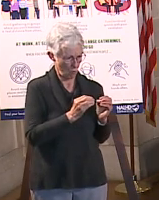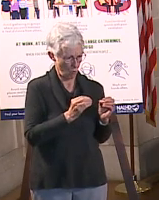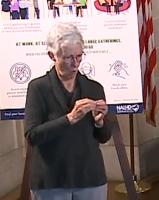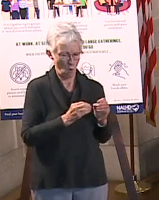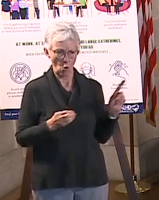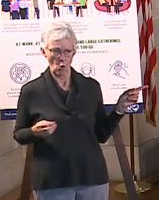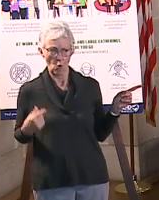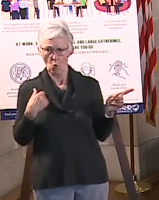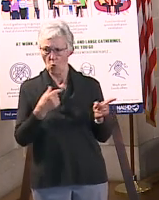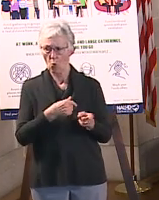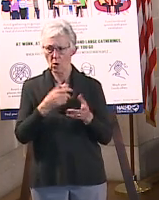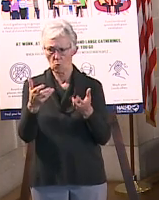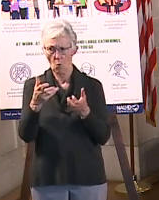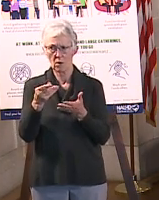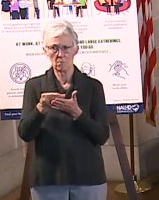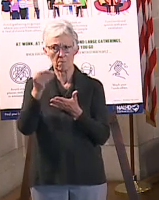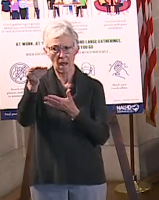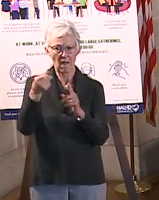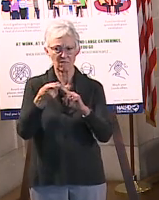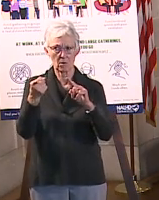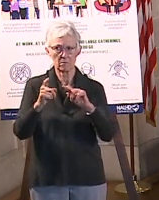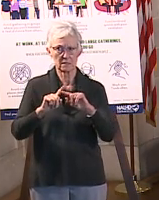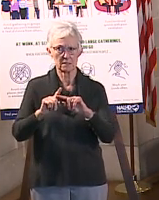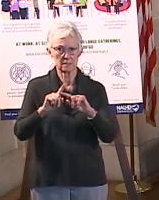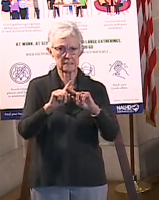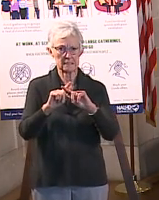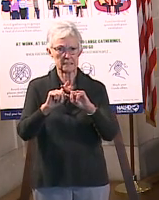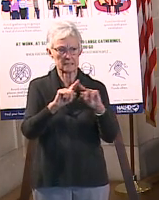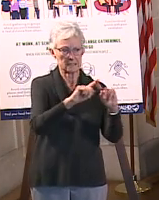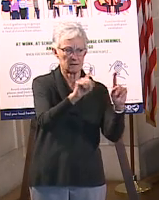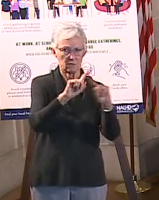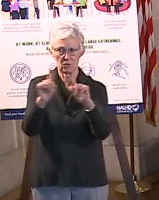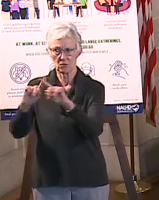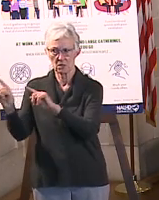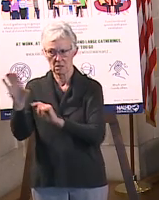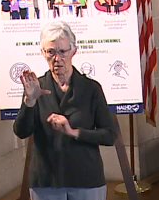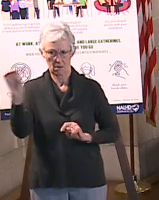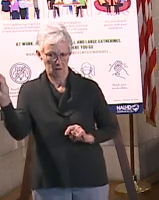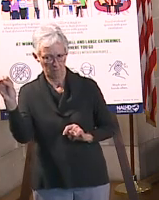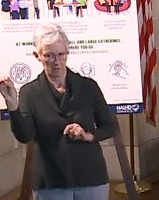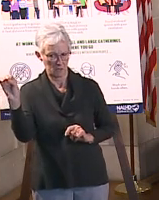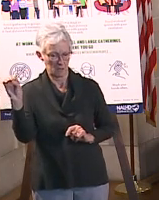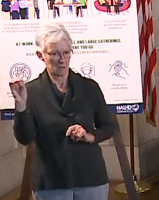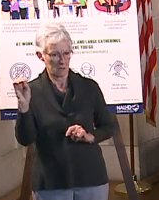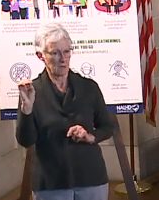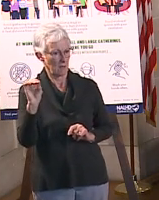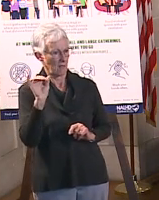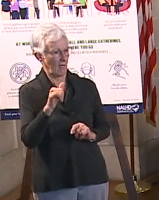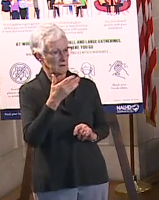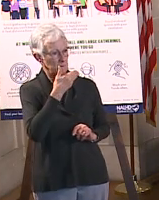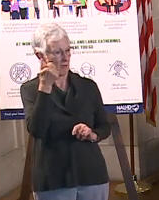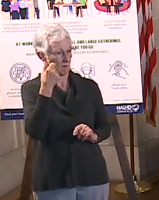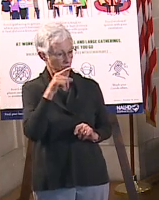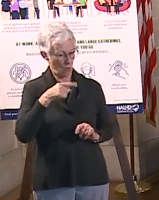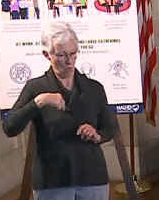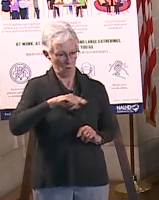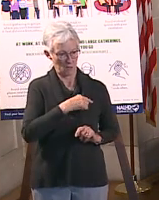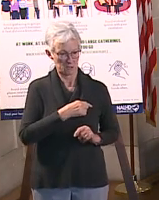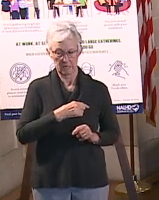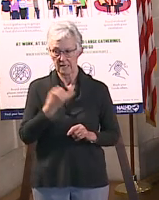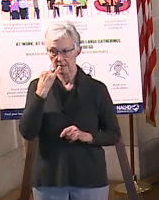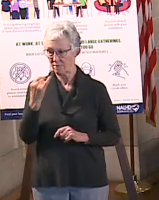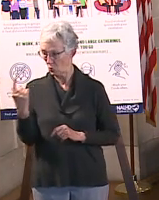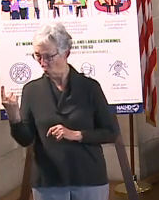because you don't know which ones are going to work, right? That's why you have multiple companies so that if one company isn't